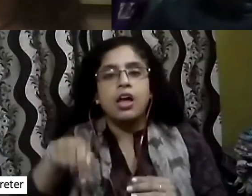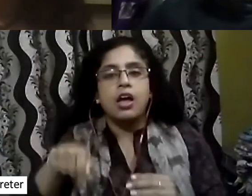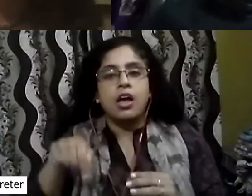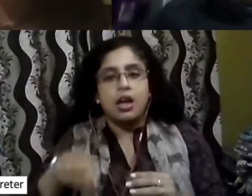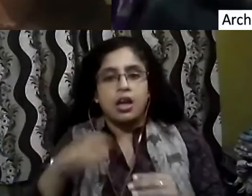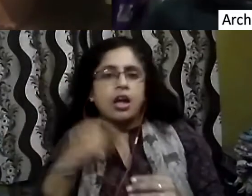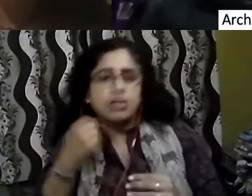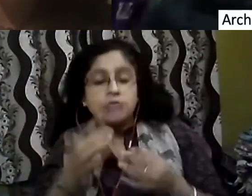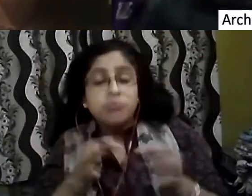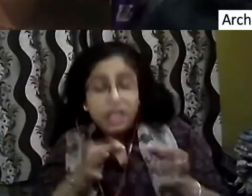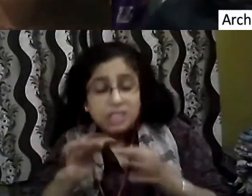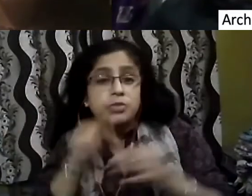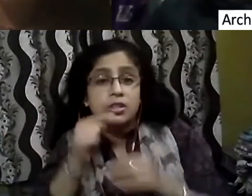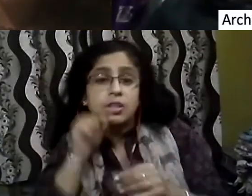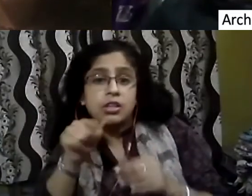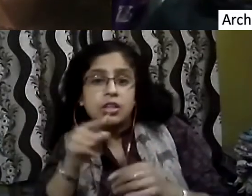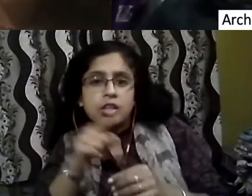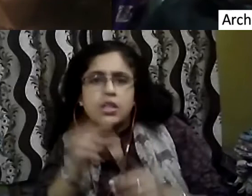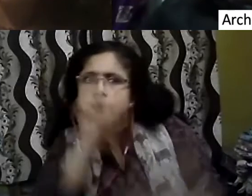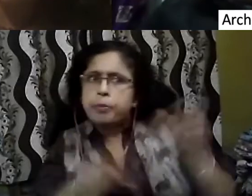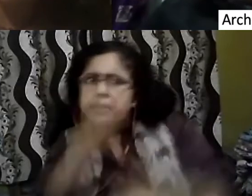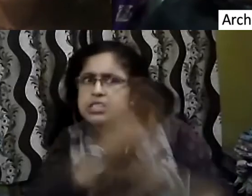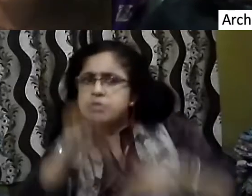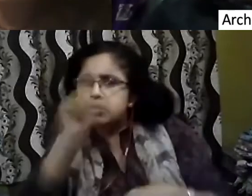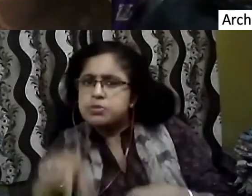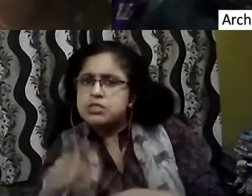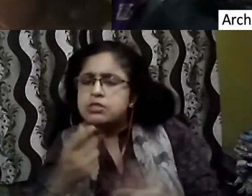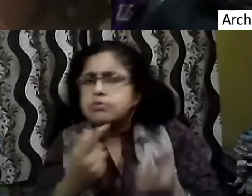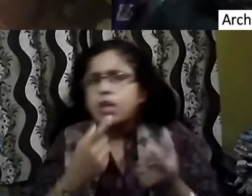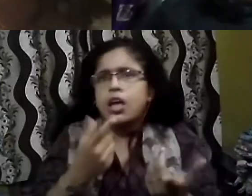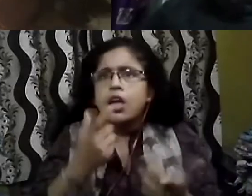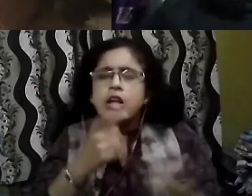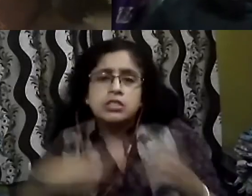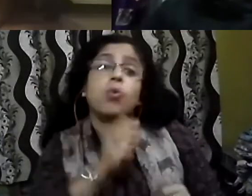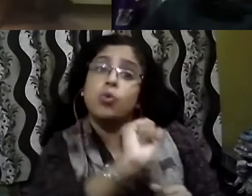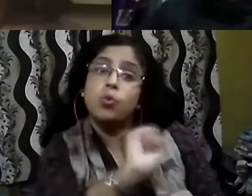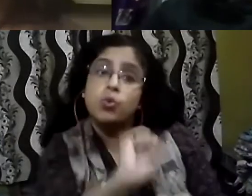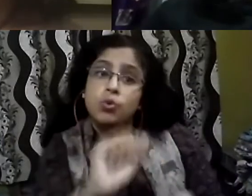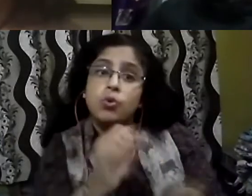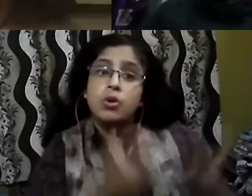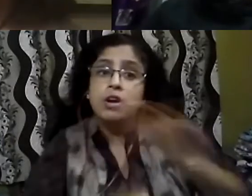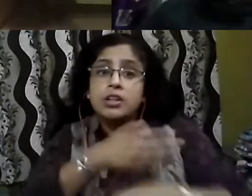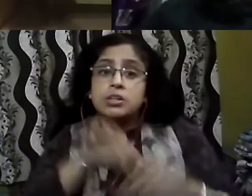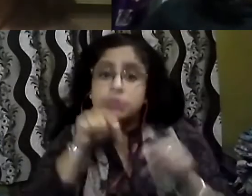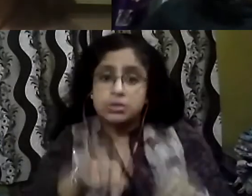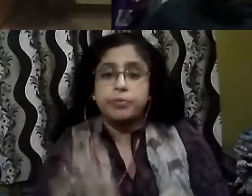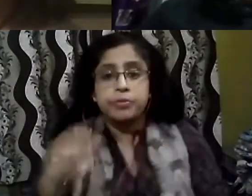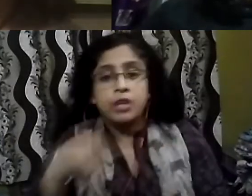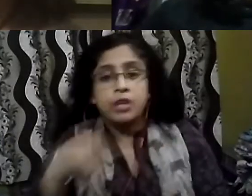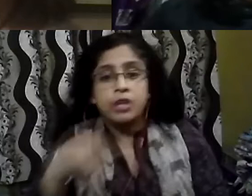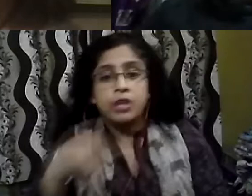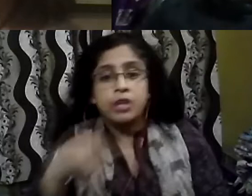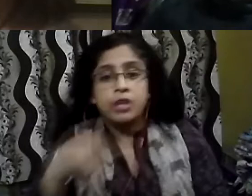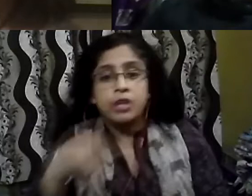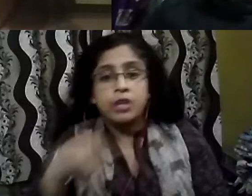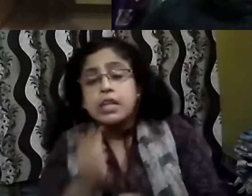like to explain you how the person with a disability interact with the computational services. In today's world, general accessibility